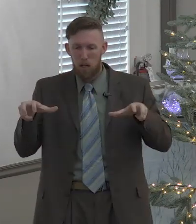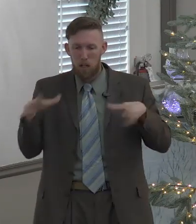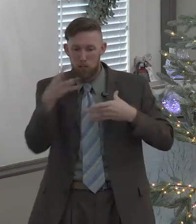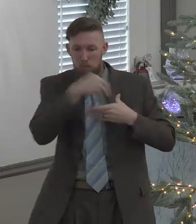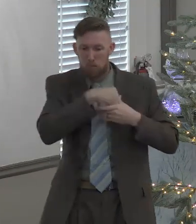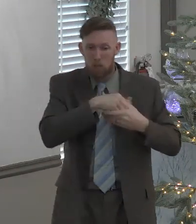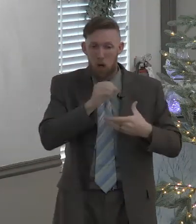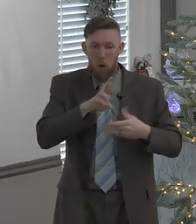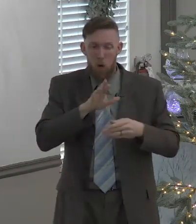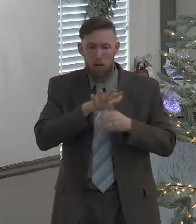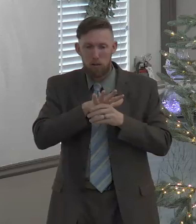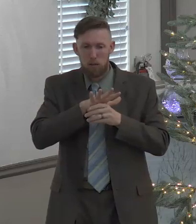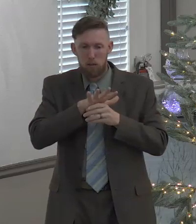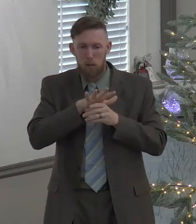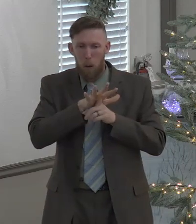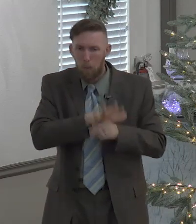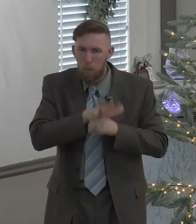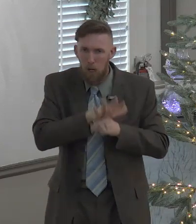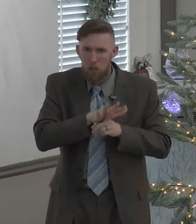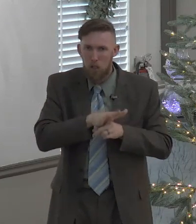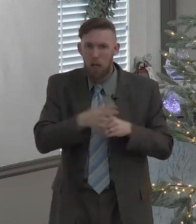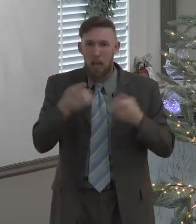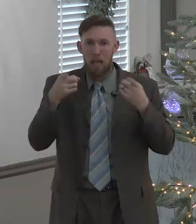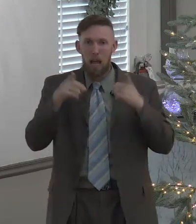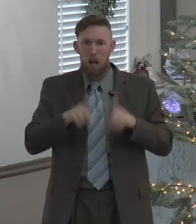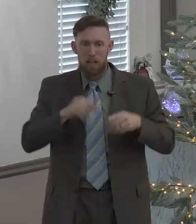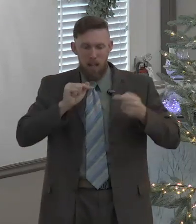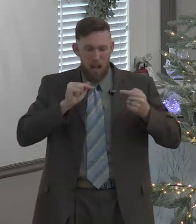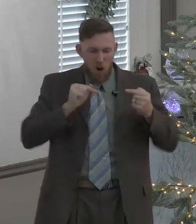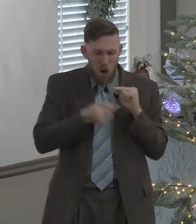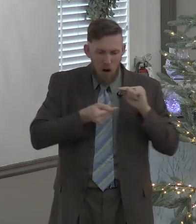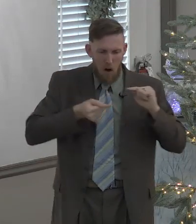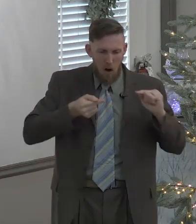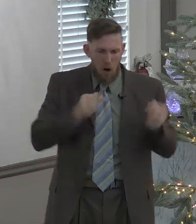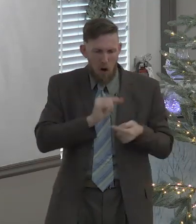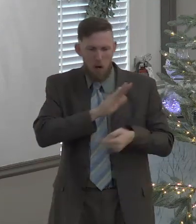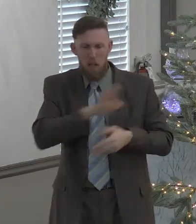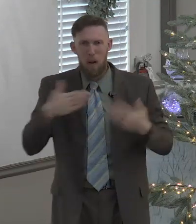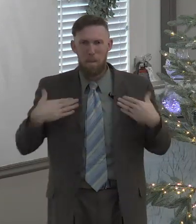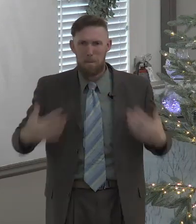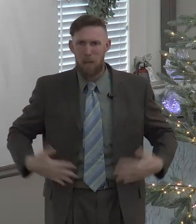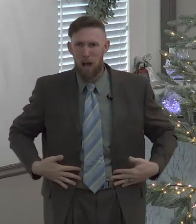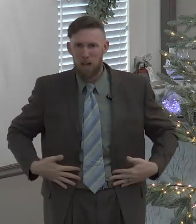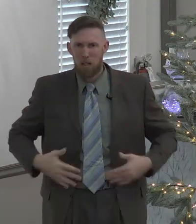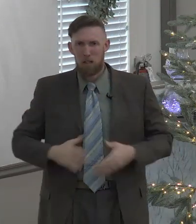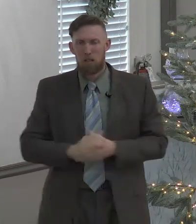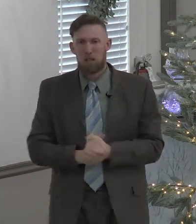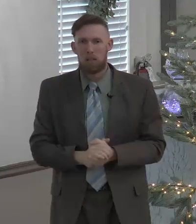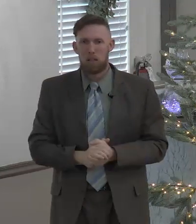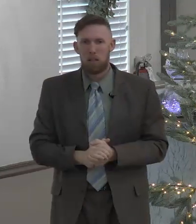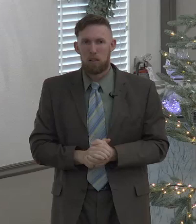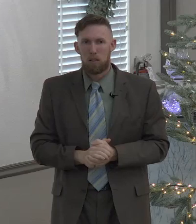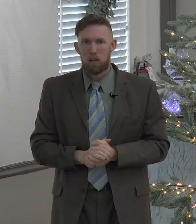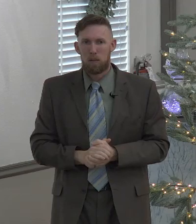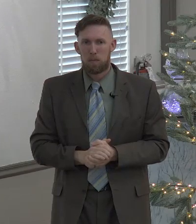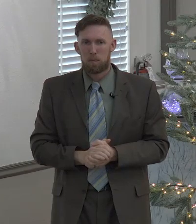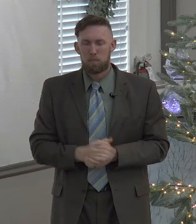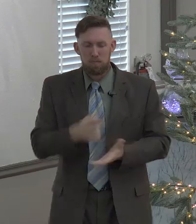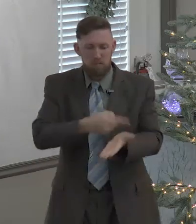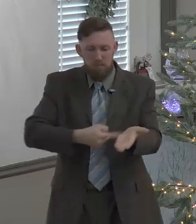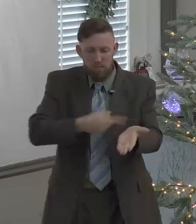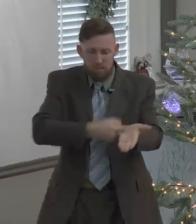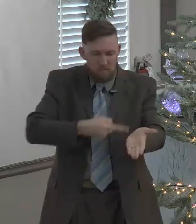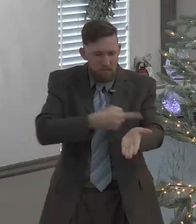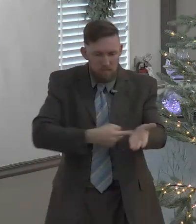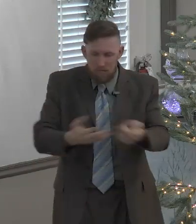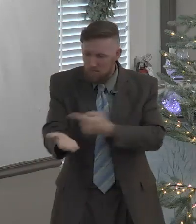of demonic activity in a person's life is when they begin to start to mutilate their flesh. The